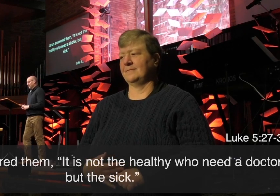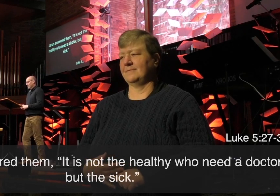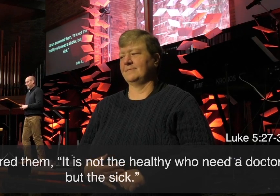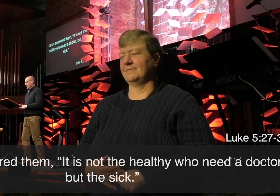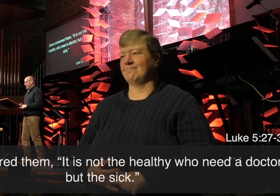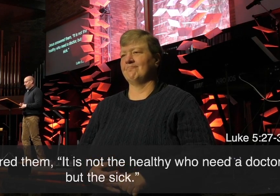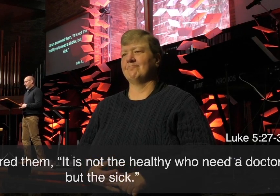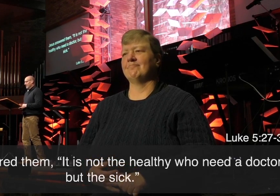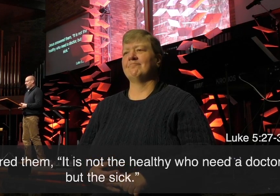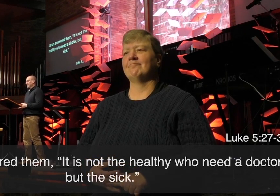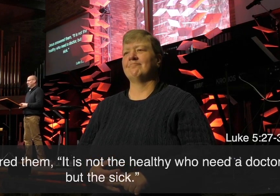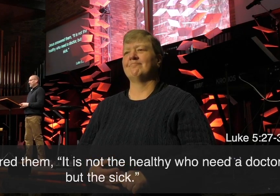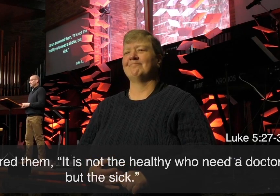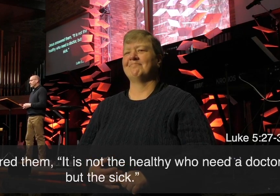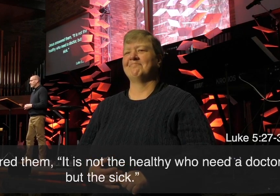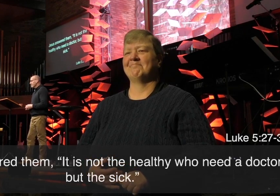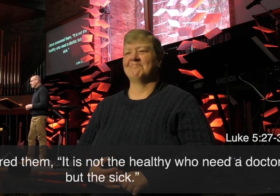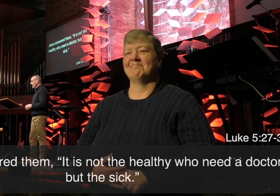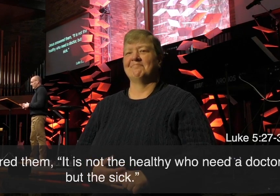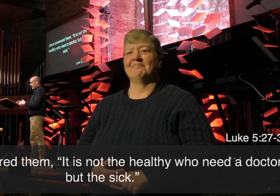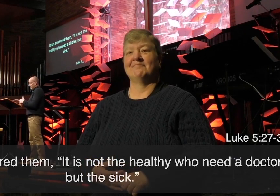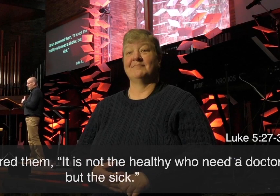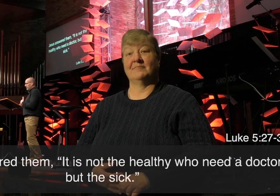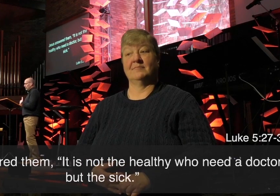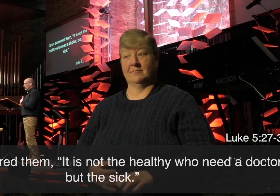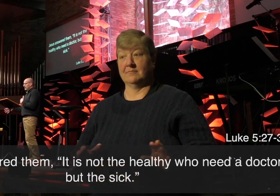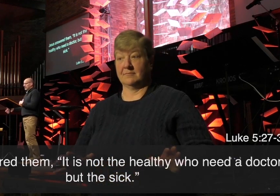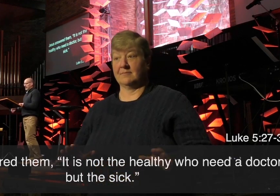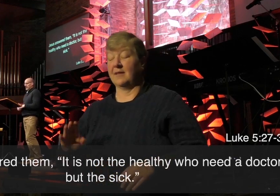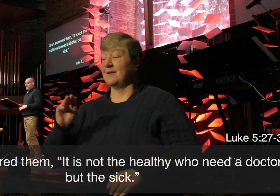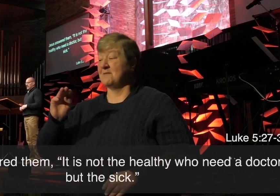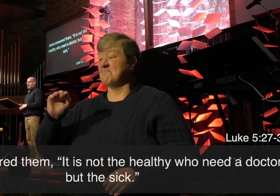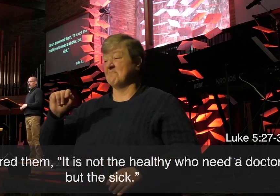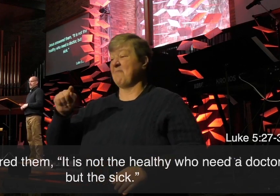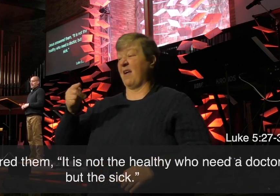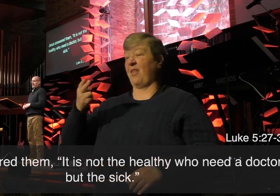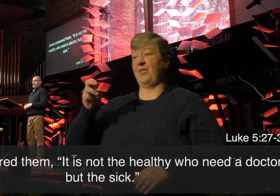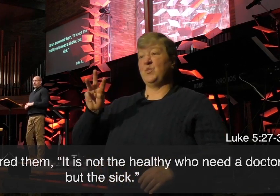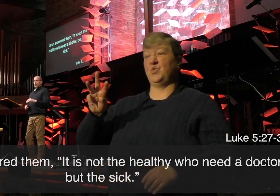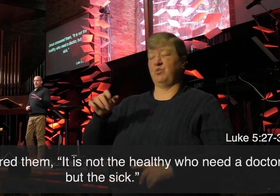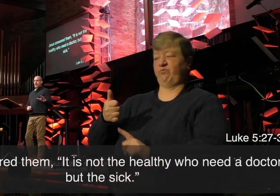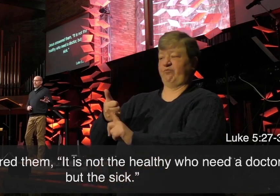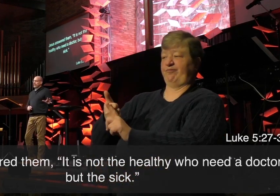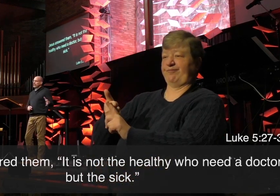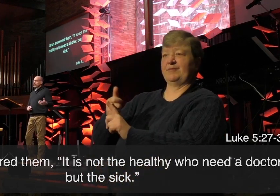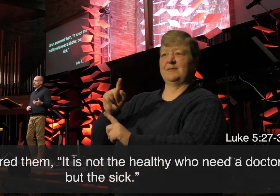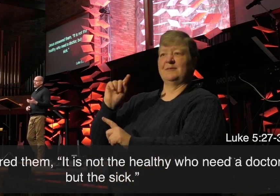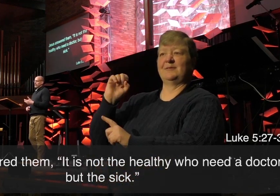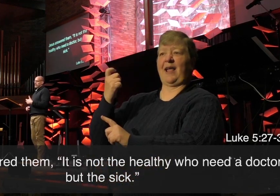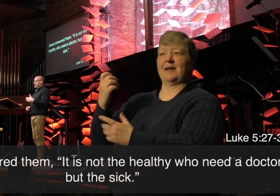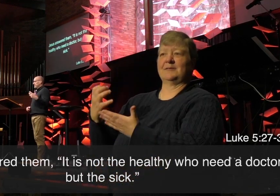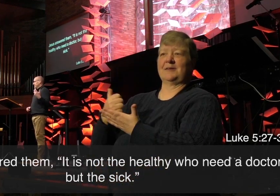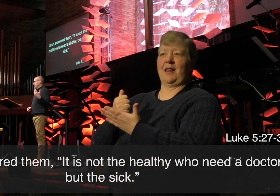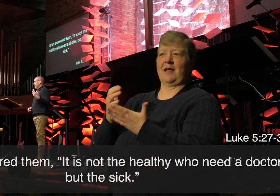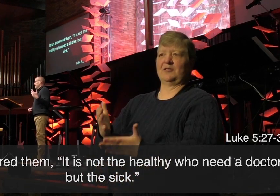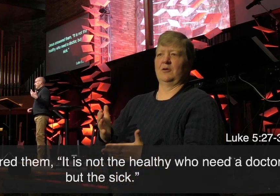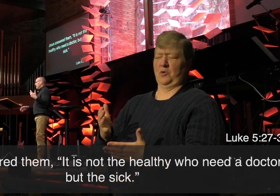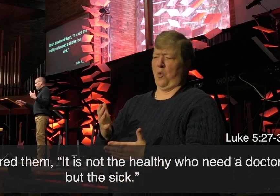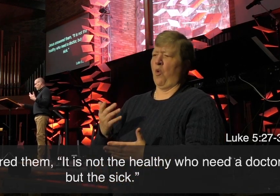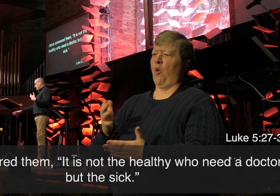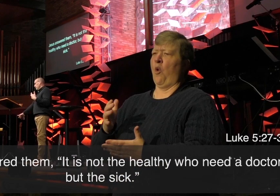doctor, but the sick. Now Matthew, being a tax collector, would have had a very lucrative